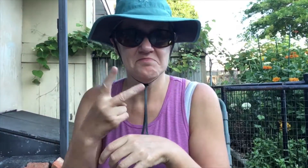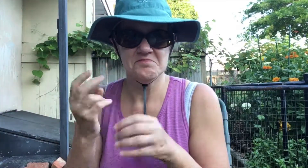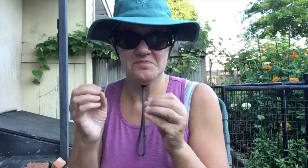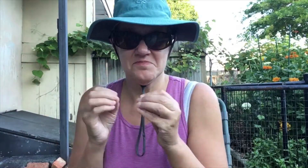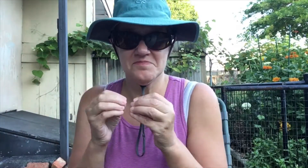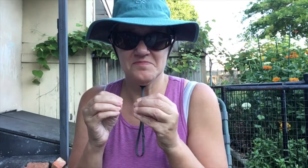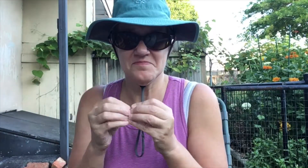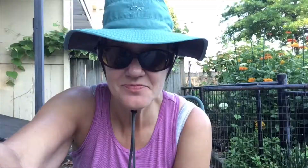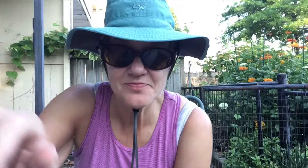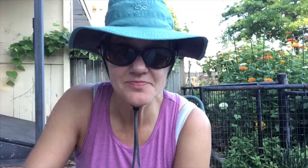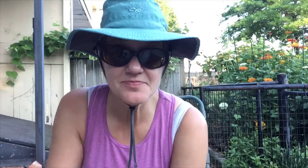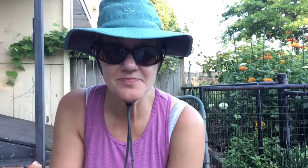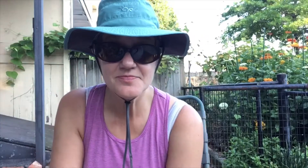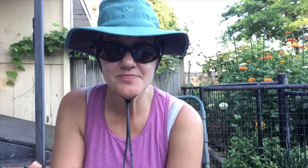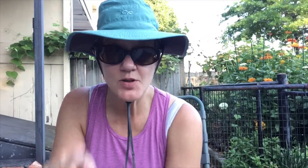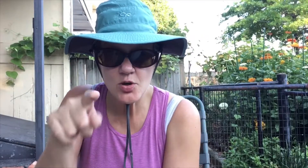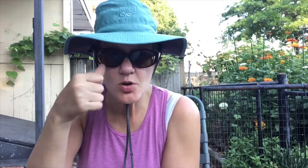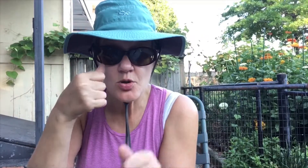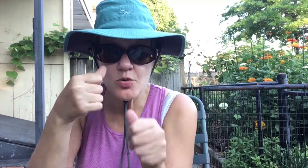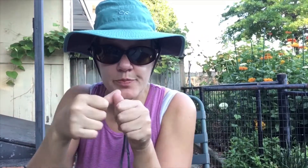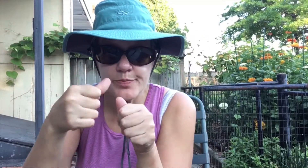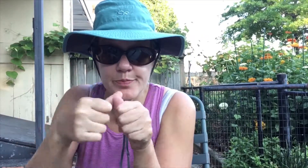next few days, I'm just going to leave them covered.